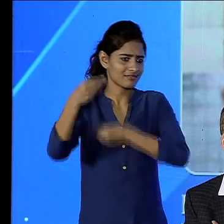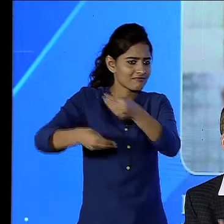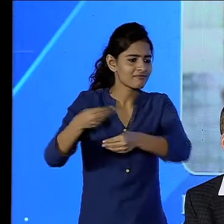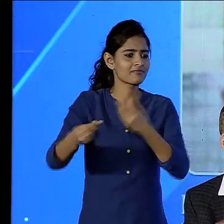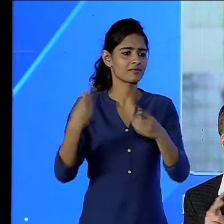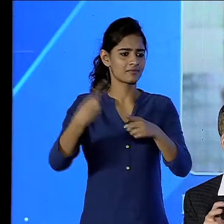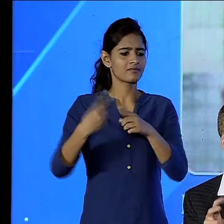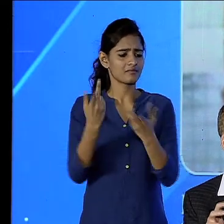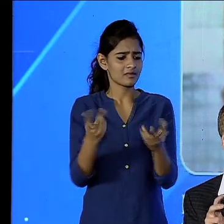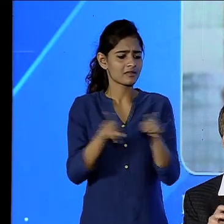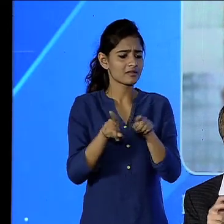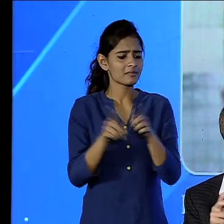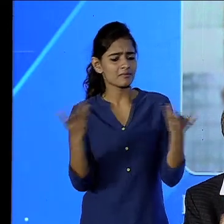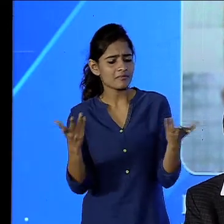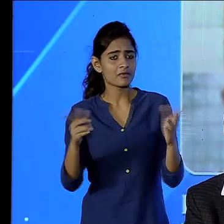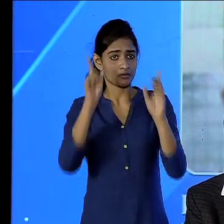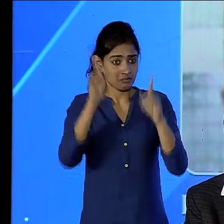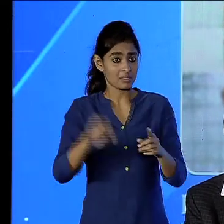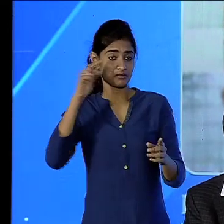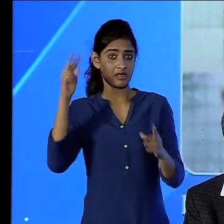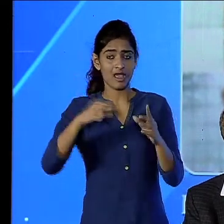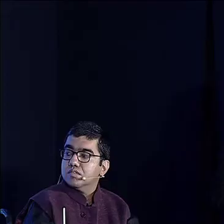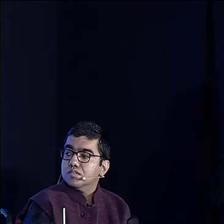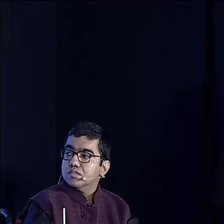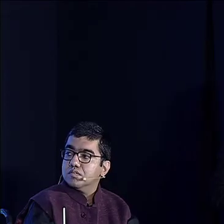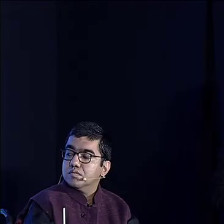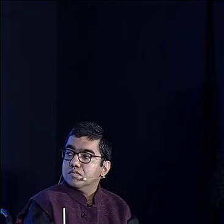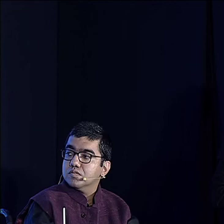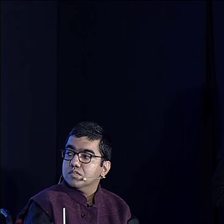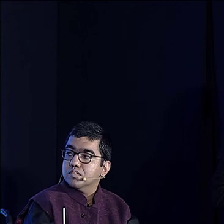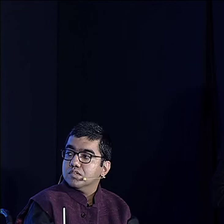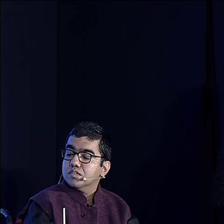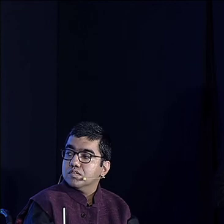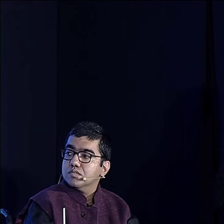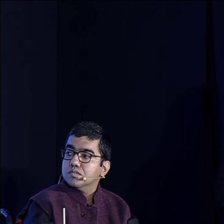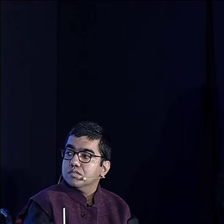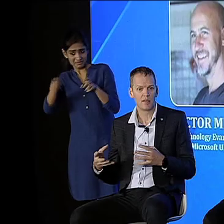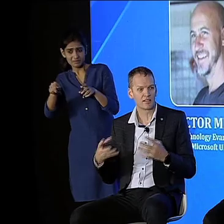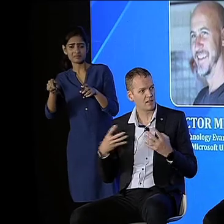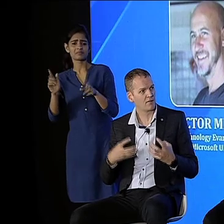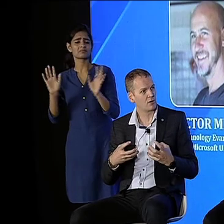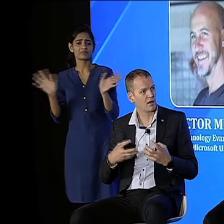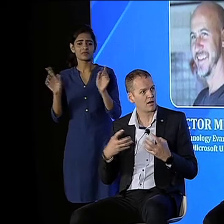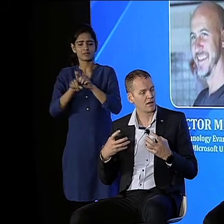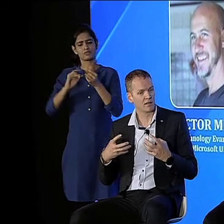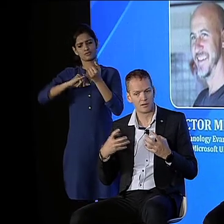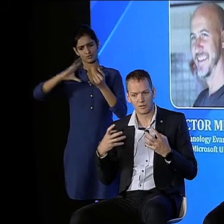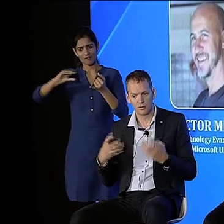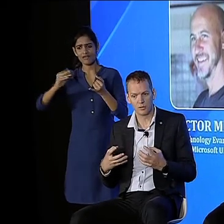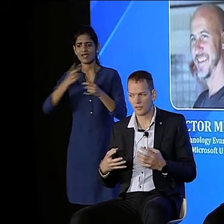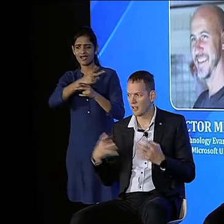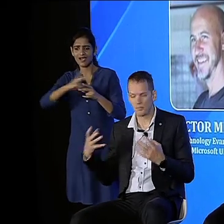it to where it's not something that somebody has to seek out for how do I accommodate my disability, but that the software and